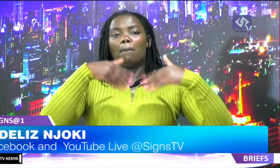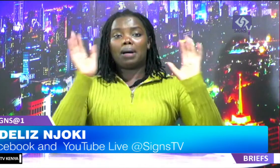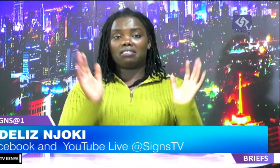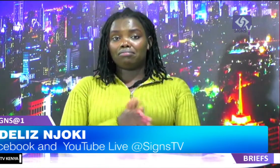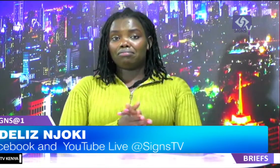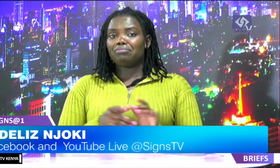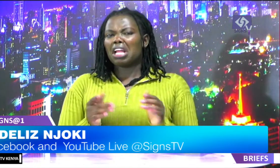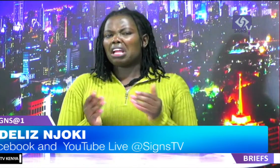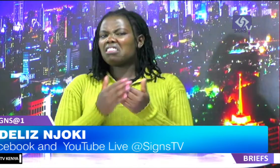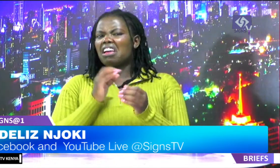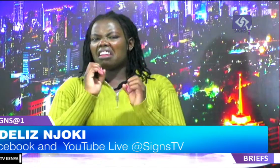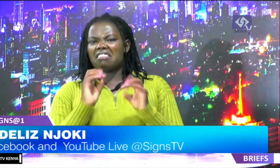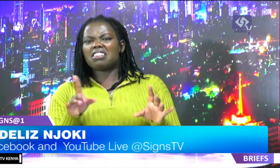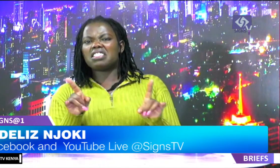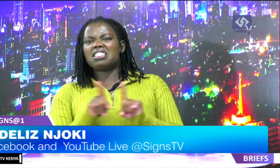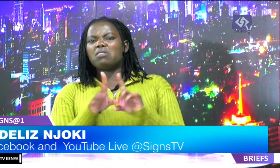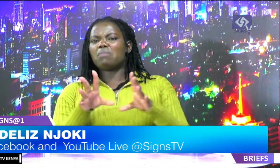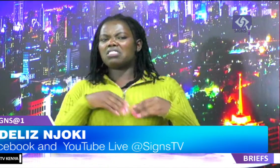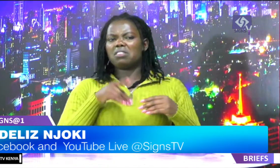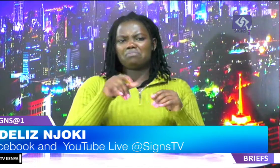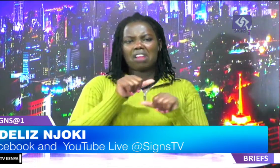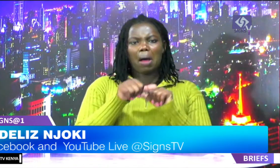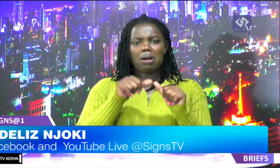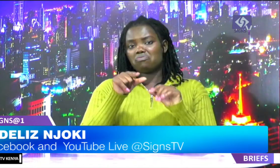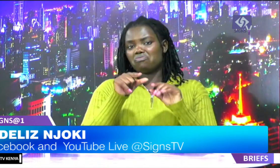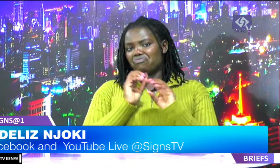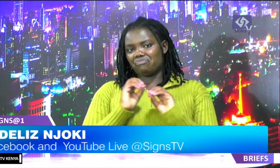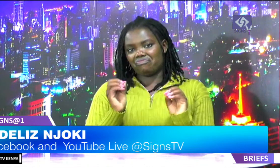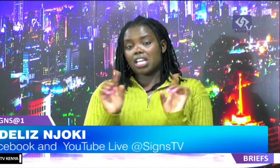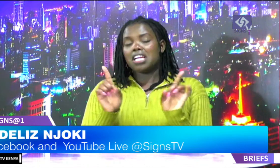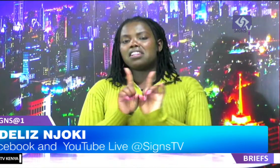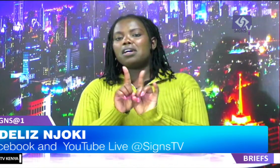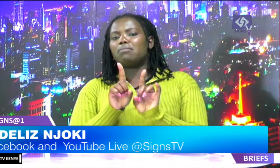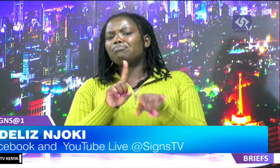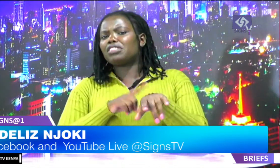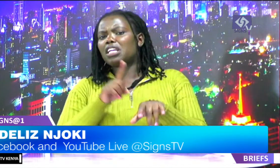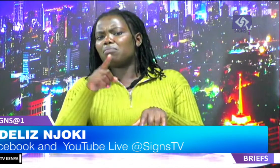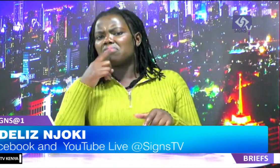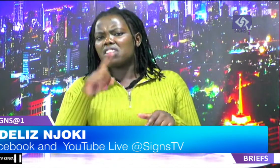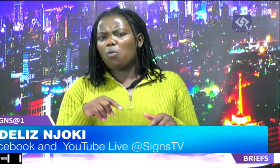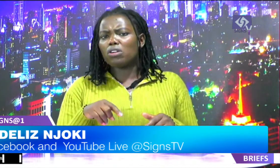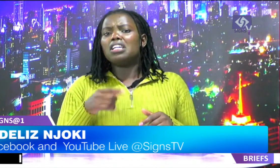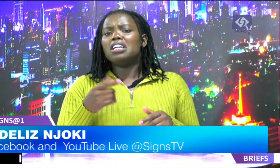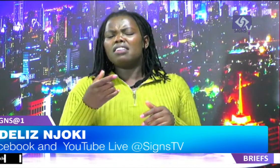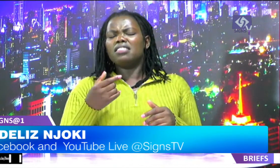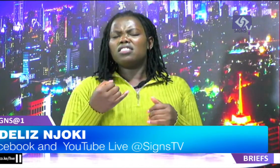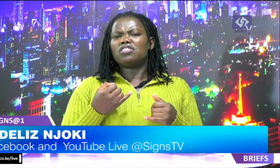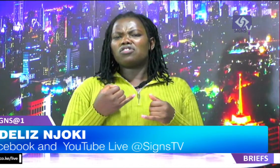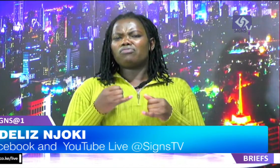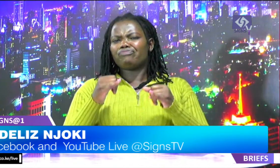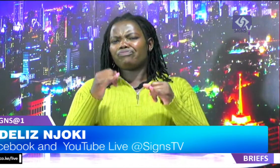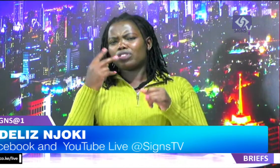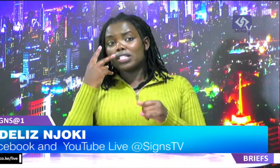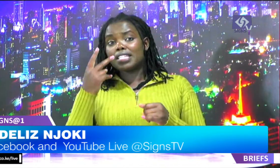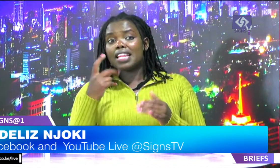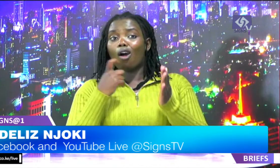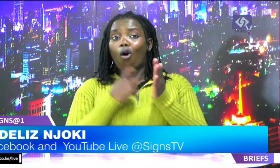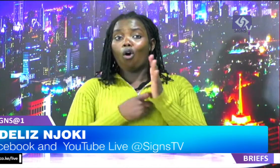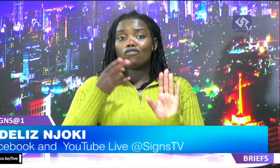air. Mr. Ichung'wah's refuted Raila's claims that the Kenya Kwanza